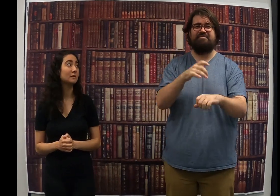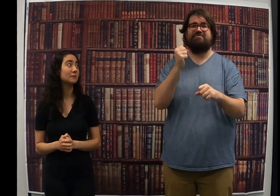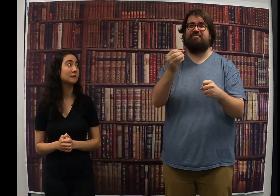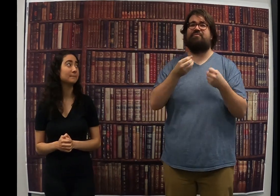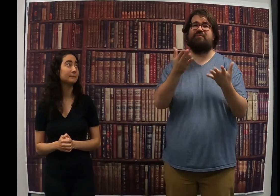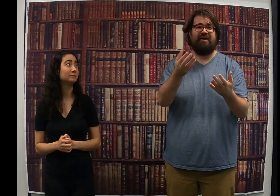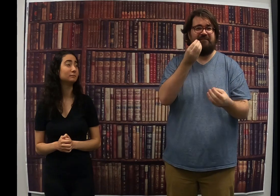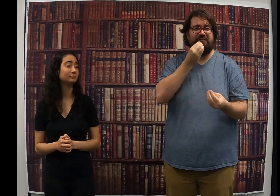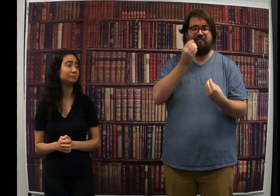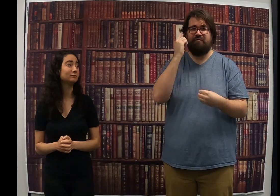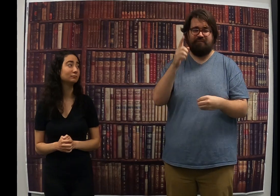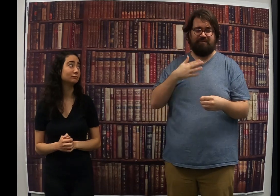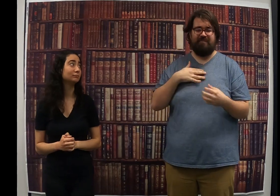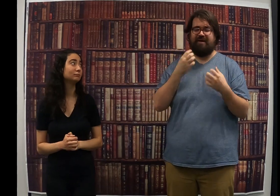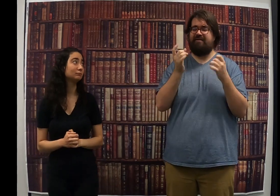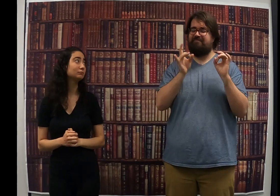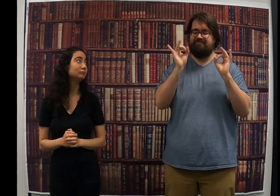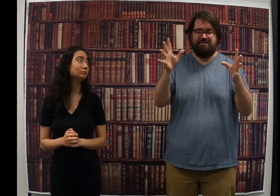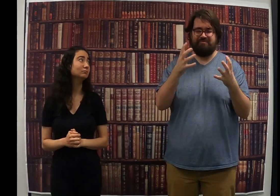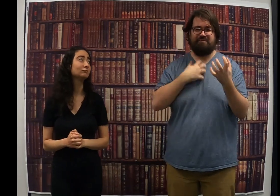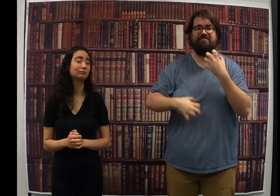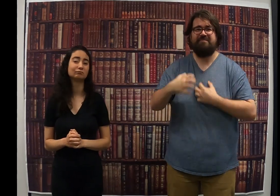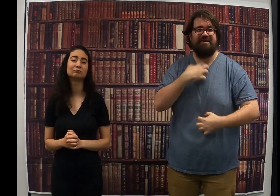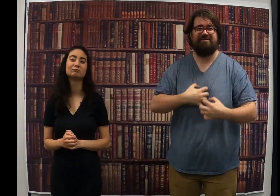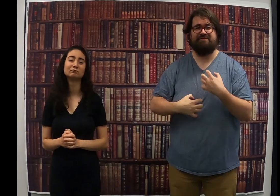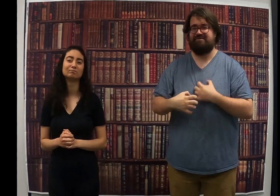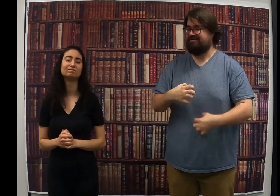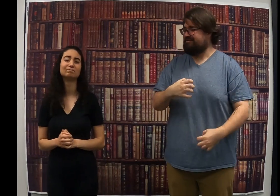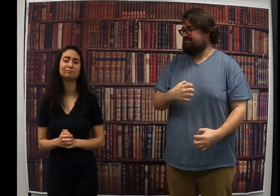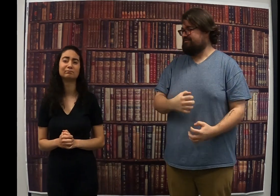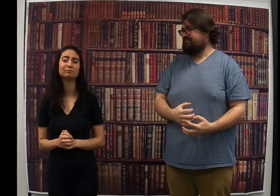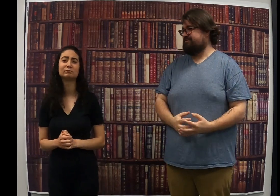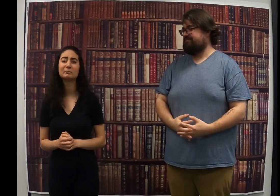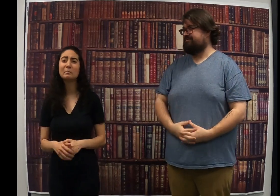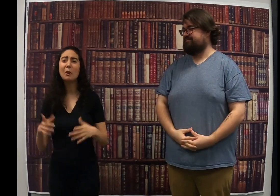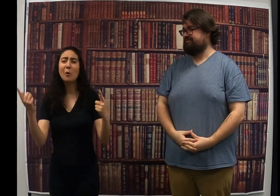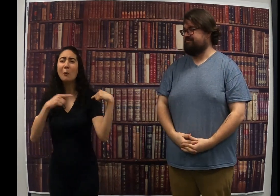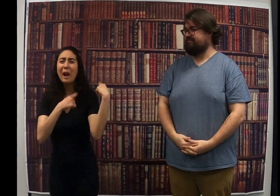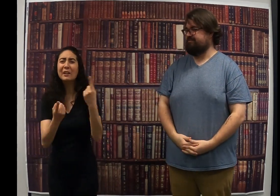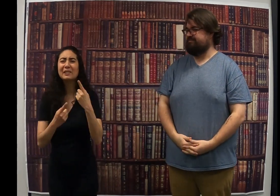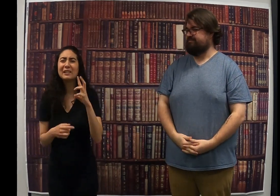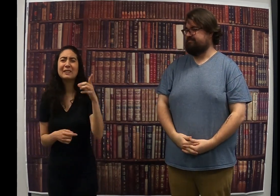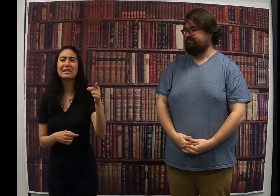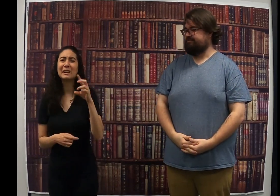which I cannot touch, and so provide food for my miserable passion.